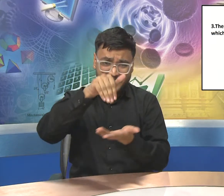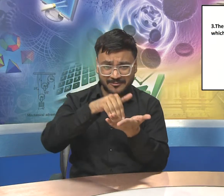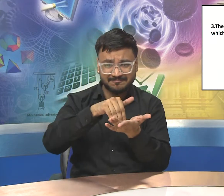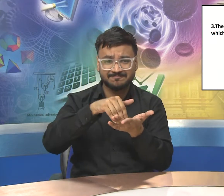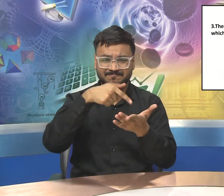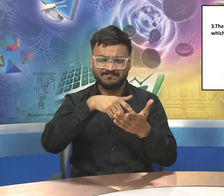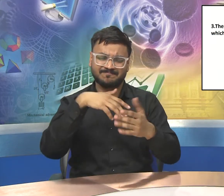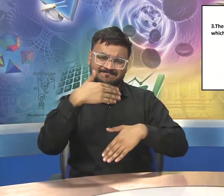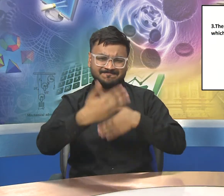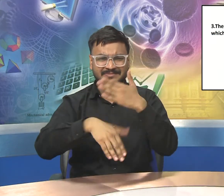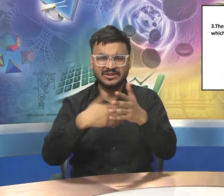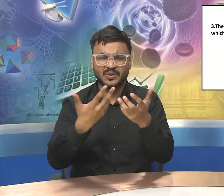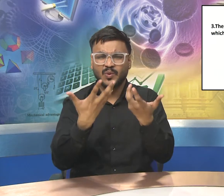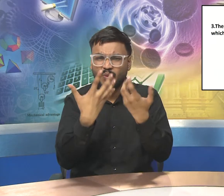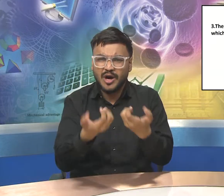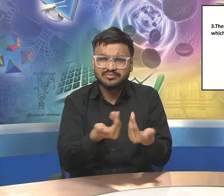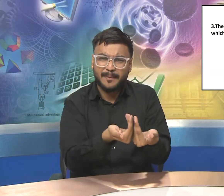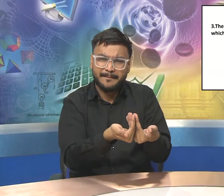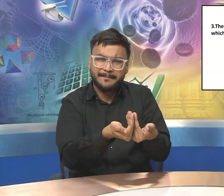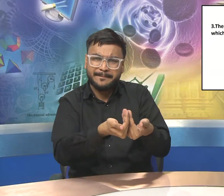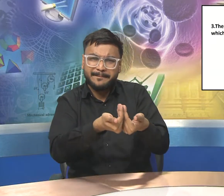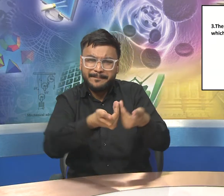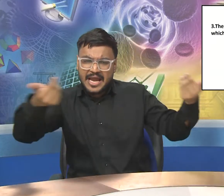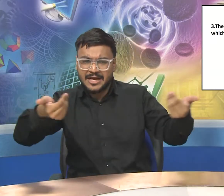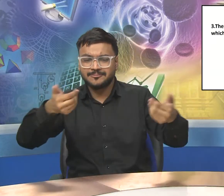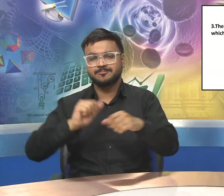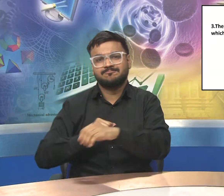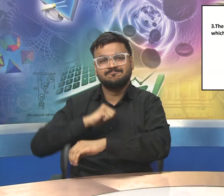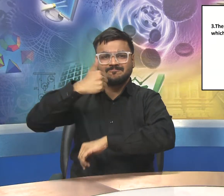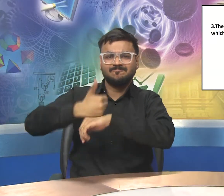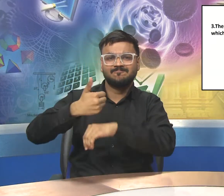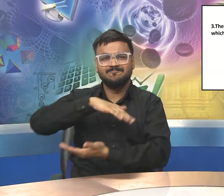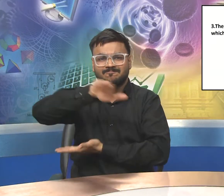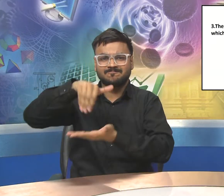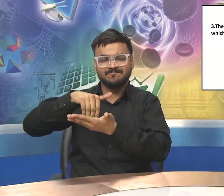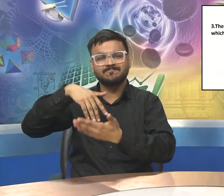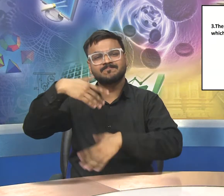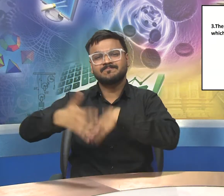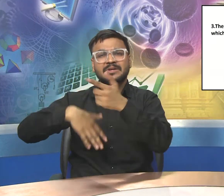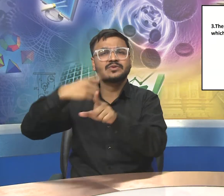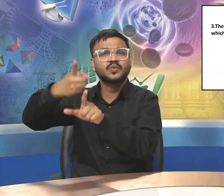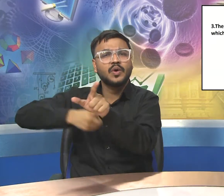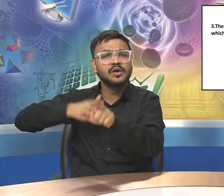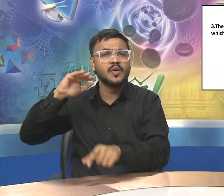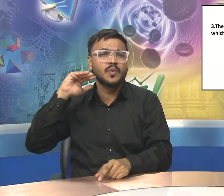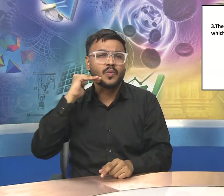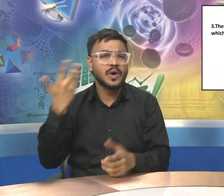The ISRTC as an autonomous body was established in which year?